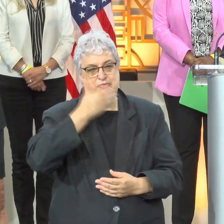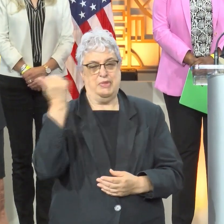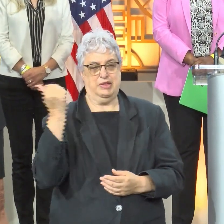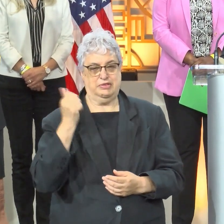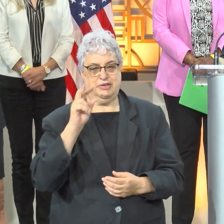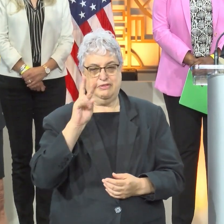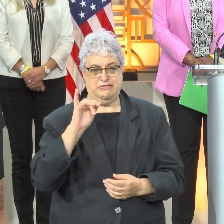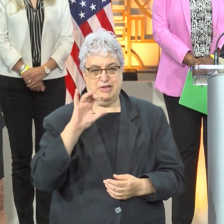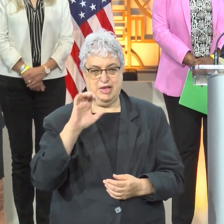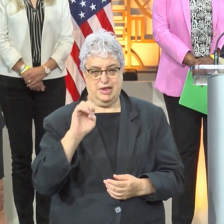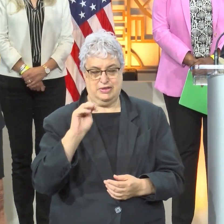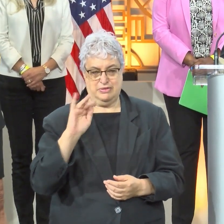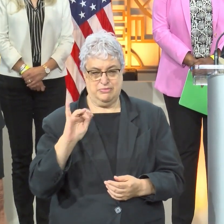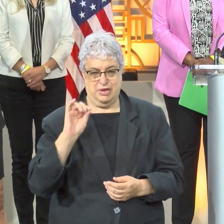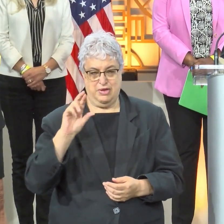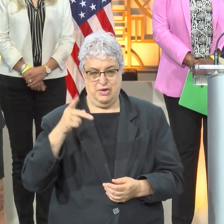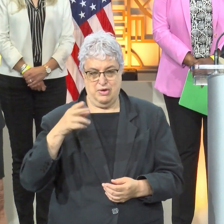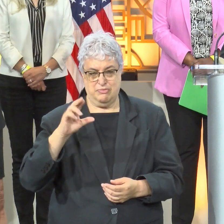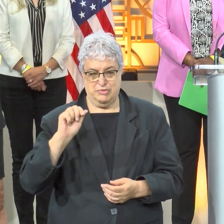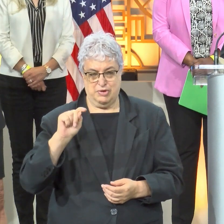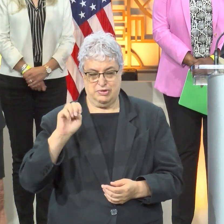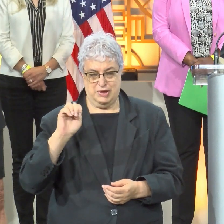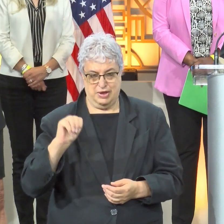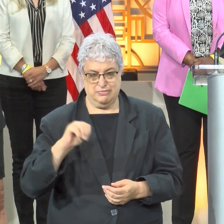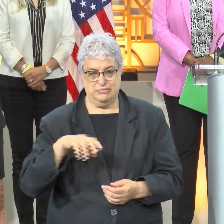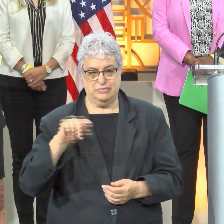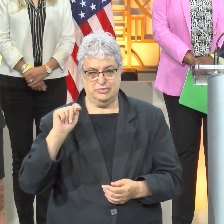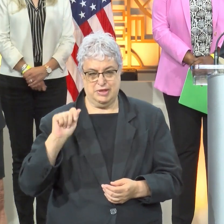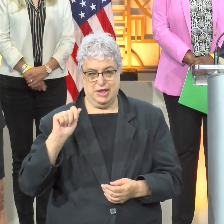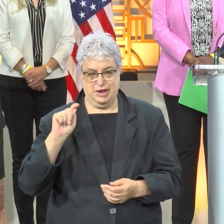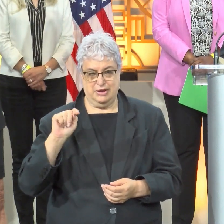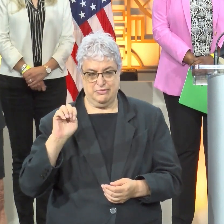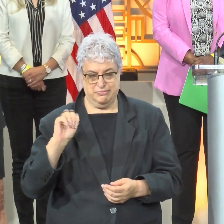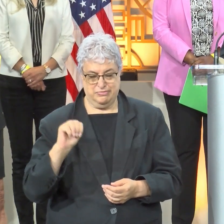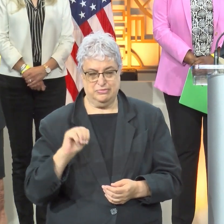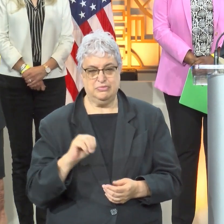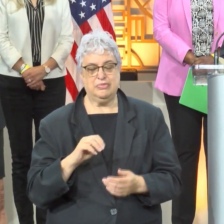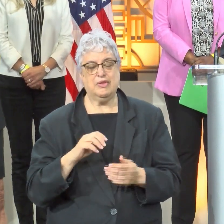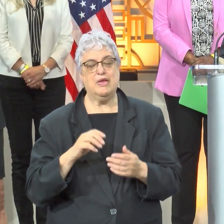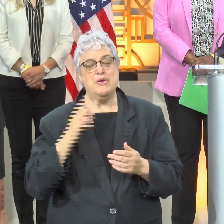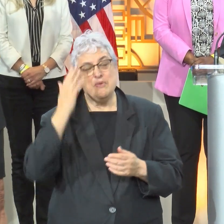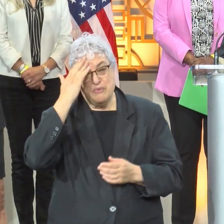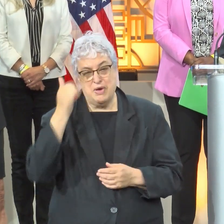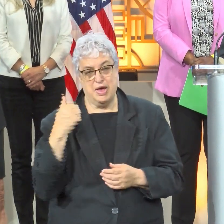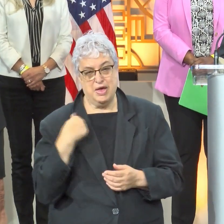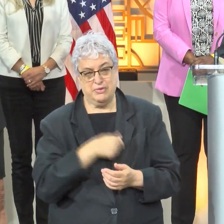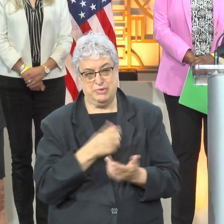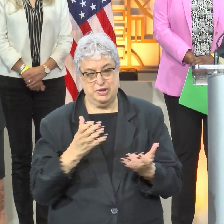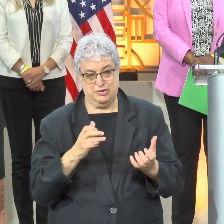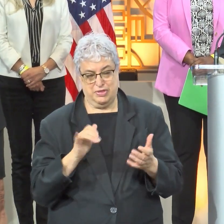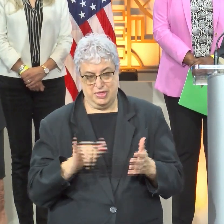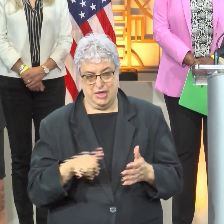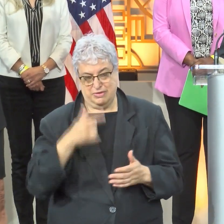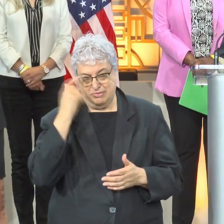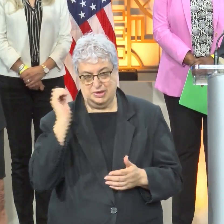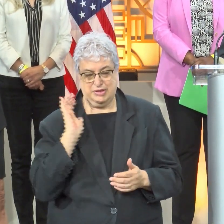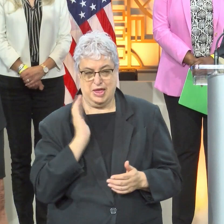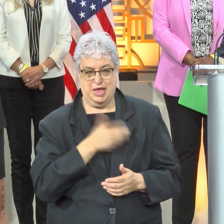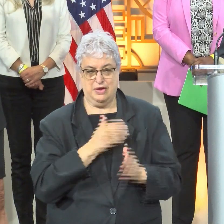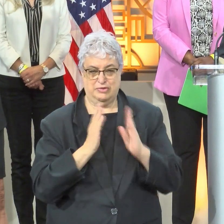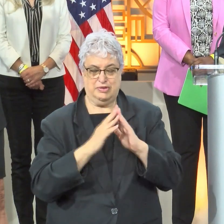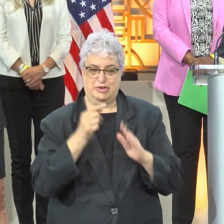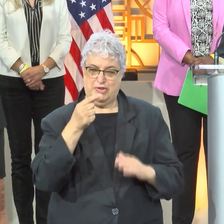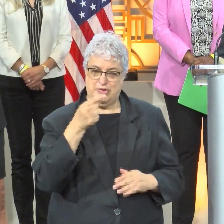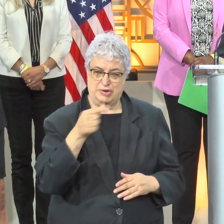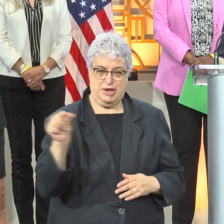Mayor Pro Tem Martha Castek Tatum. The campaign is necessary because as a green city, we must